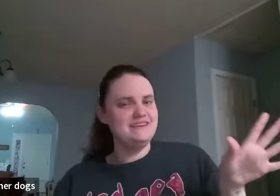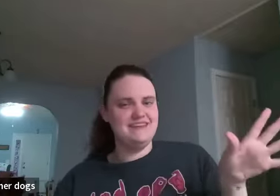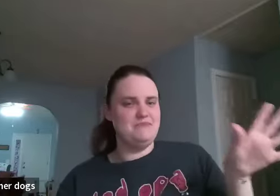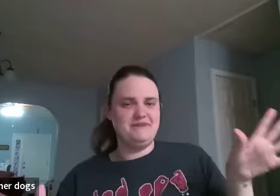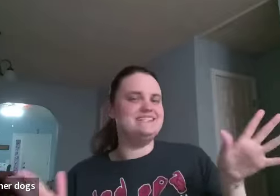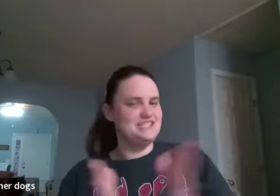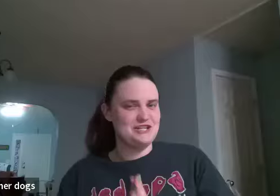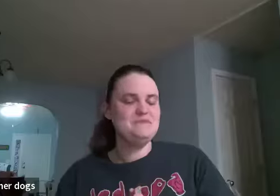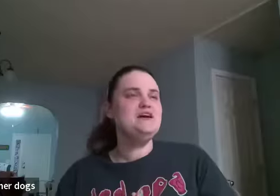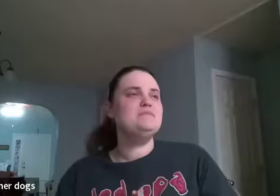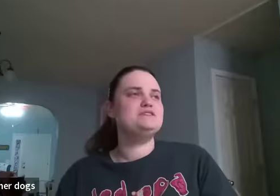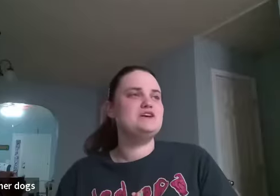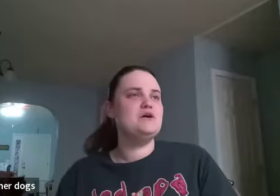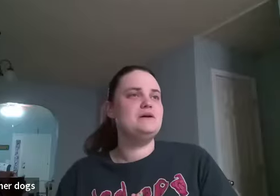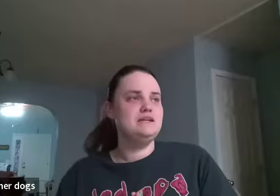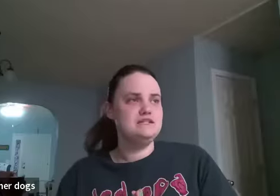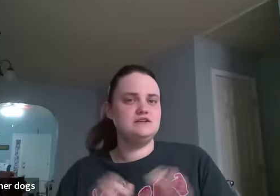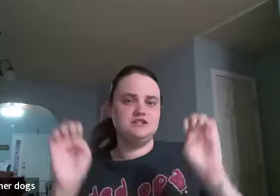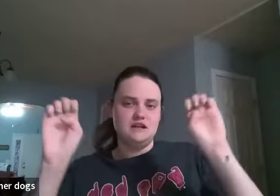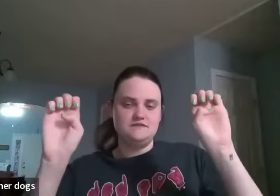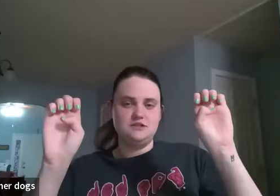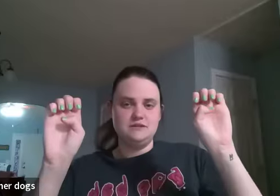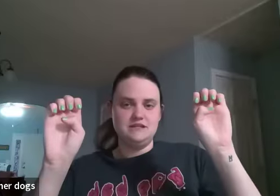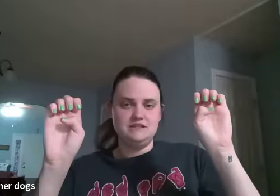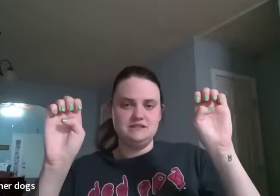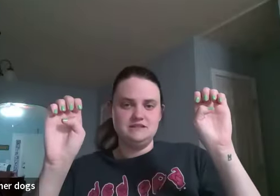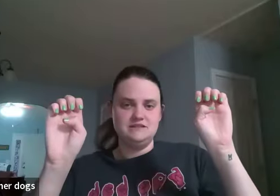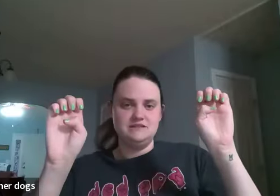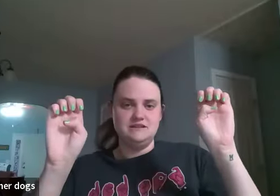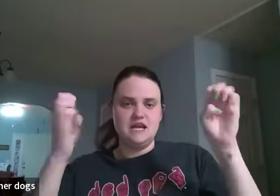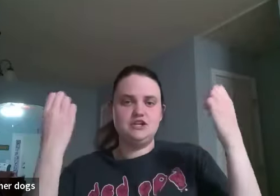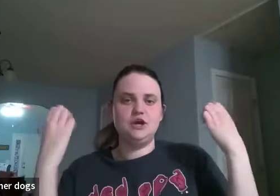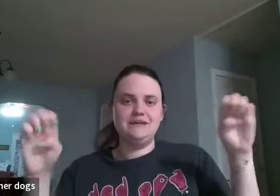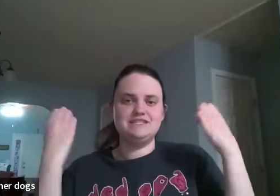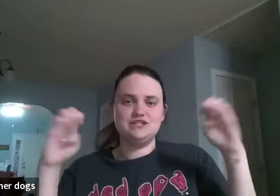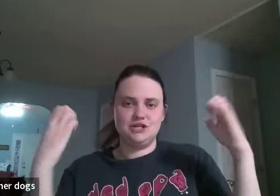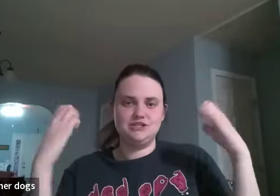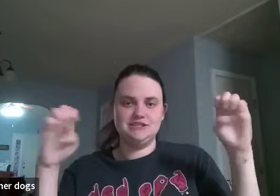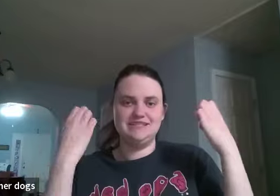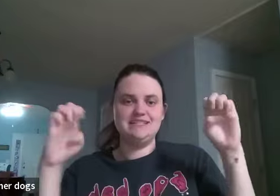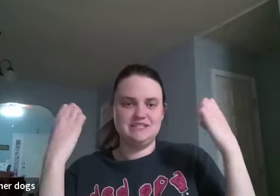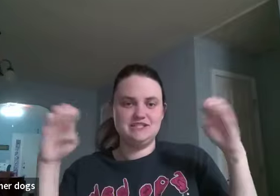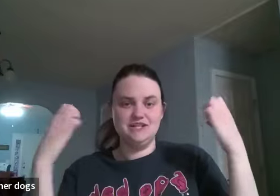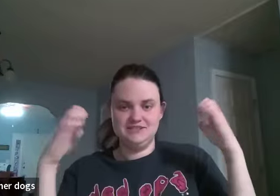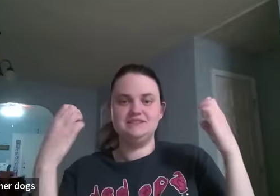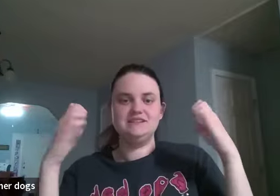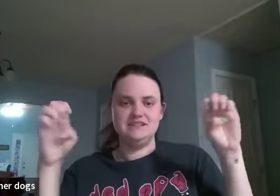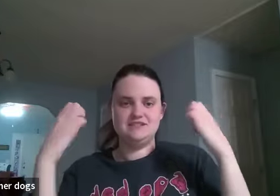great thing about being a teacher. But so Easter is you're gonna have two E's and you go Easter, Easter,